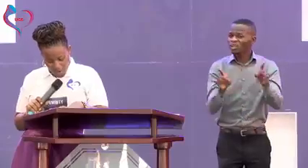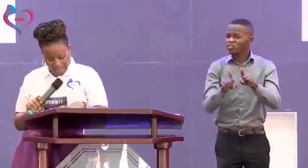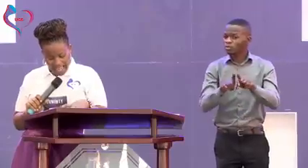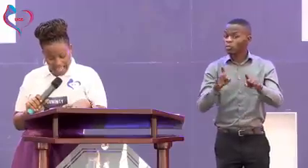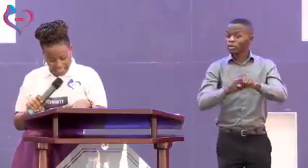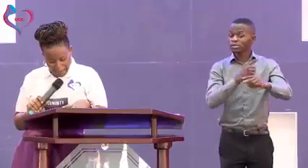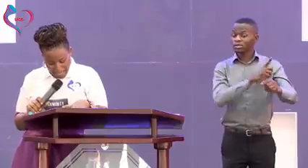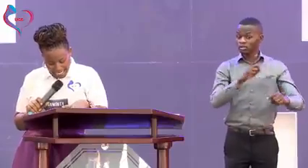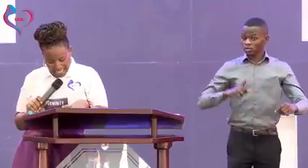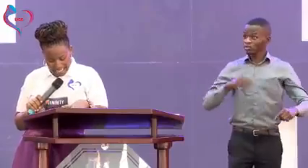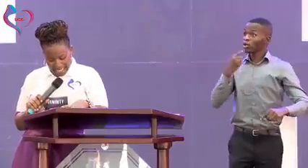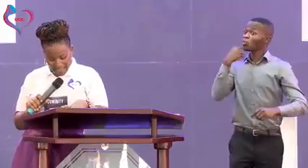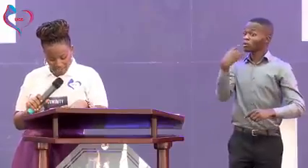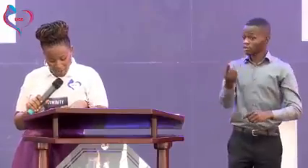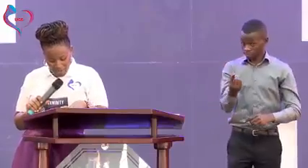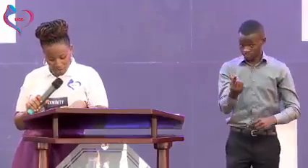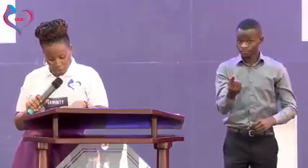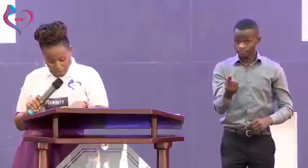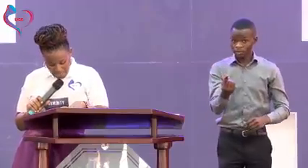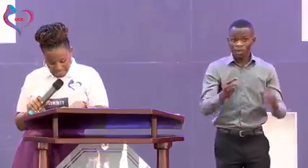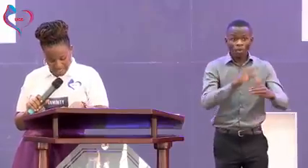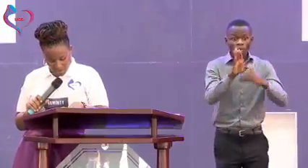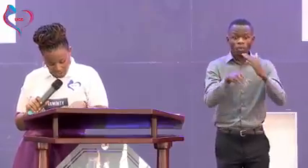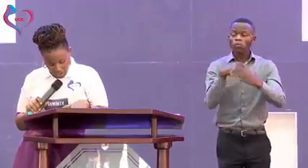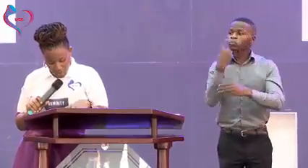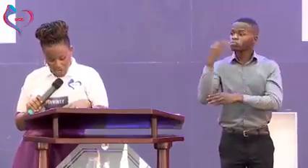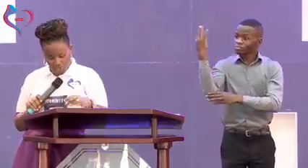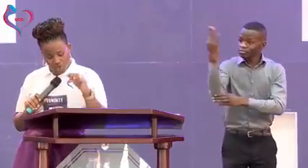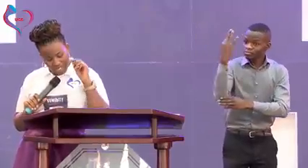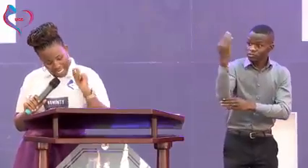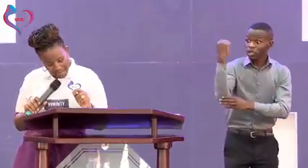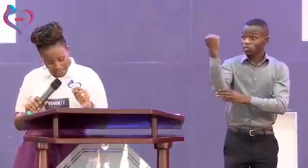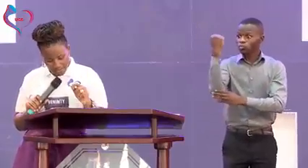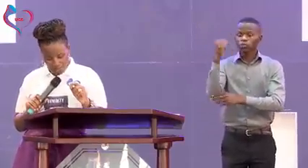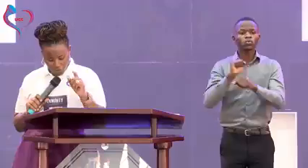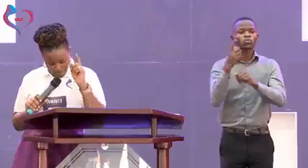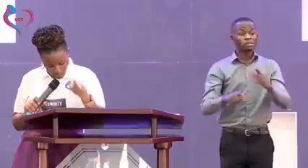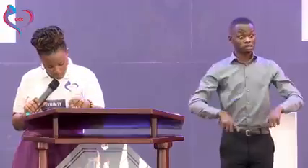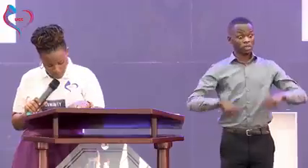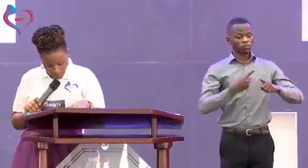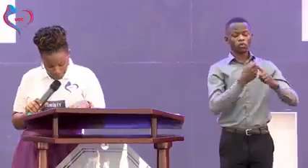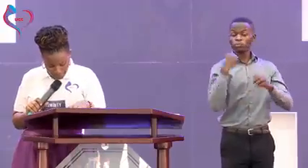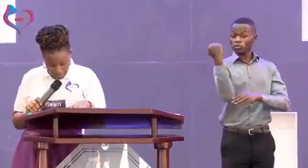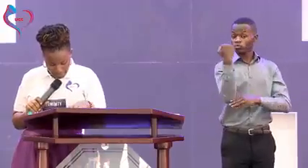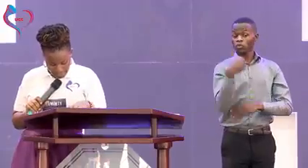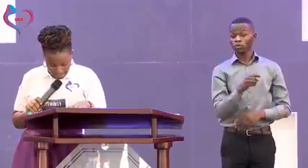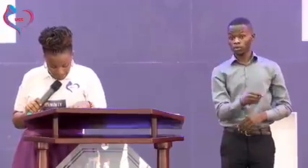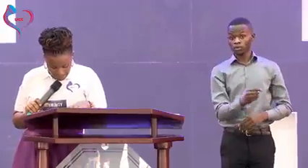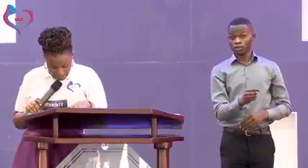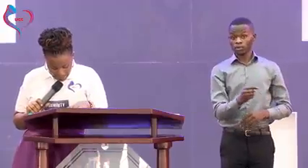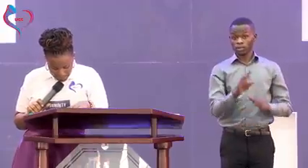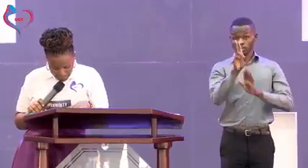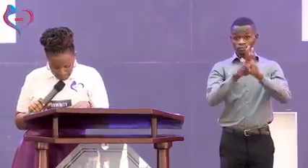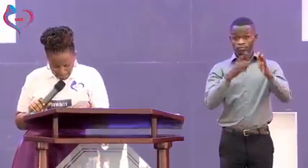the Lord has commanded that those who preach the gospel should live from the gospel.